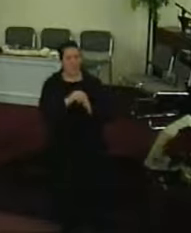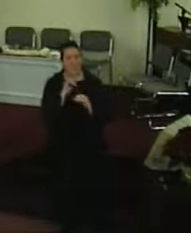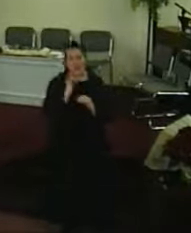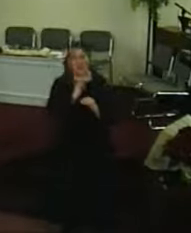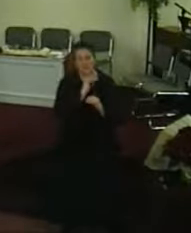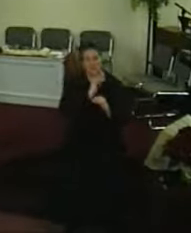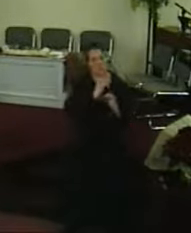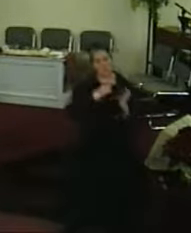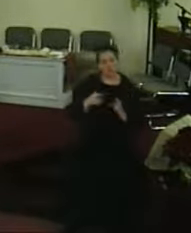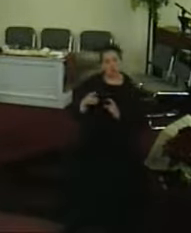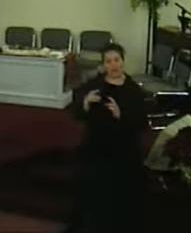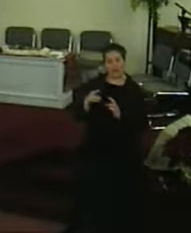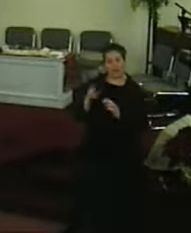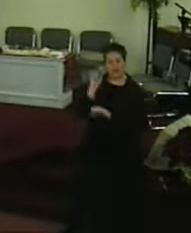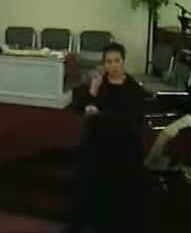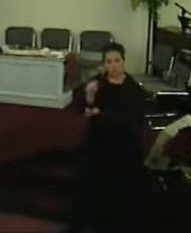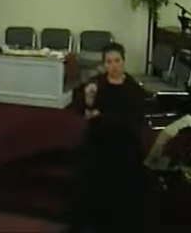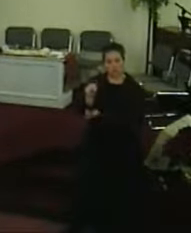ready for them.